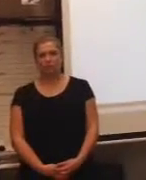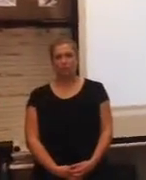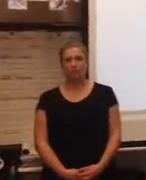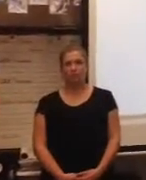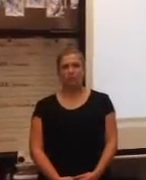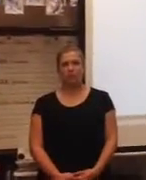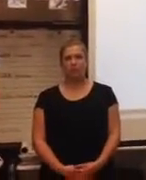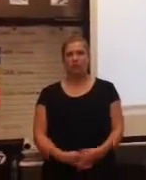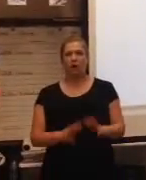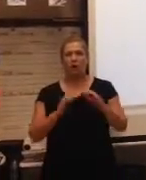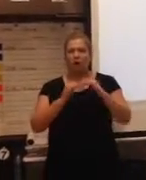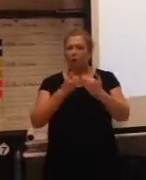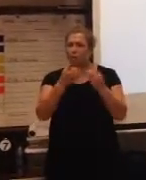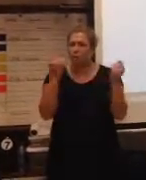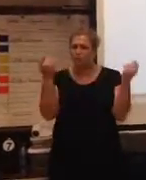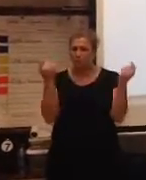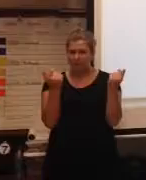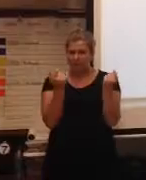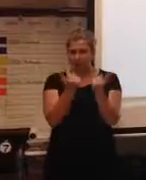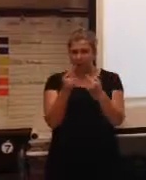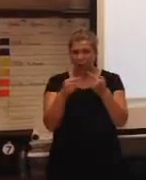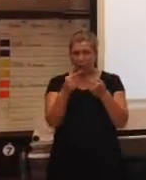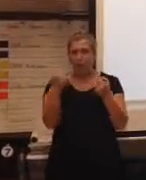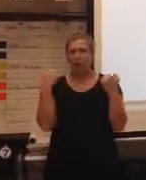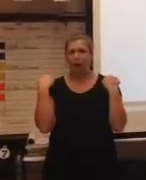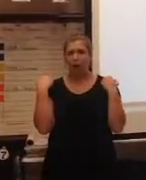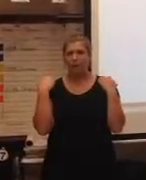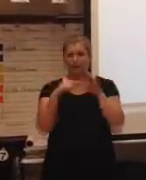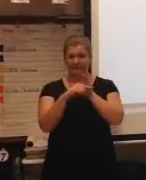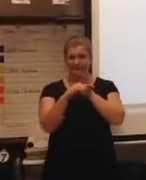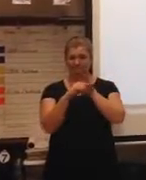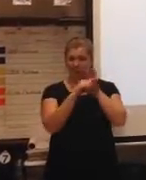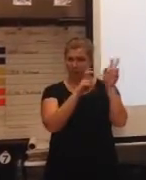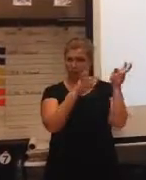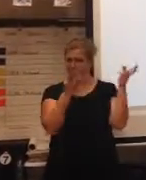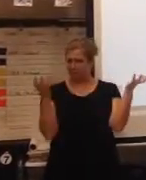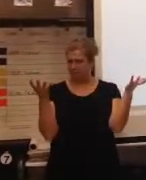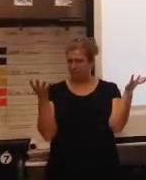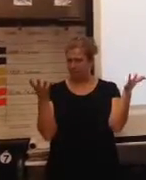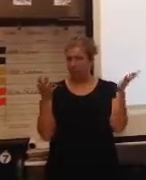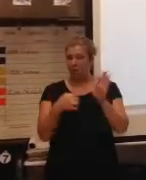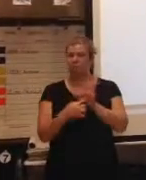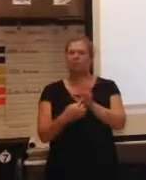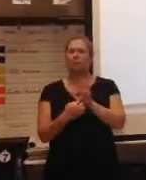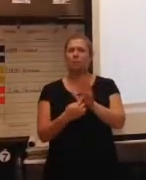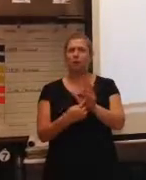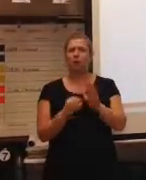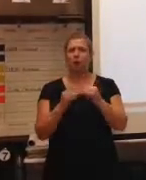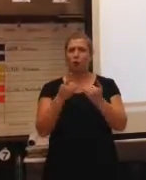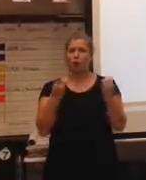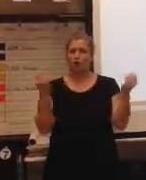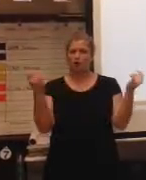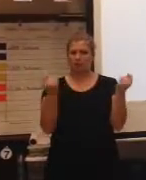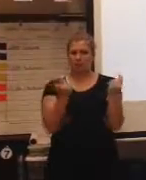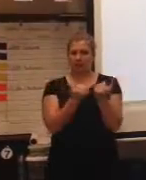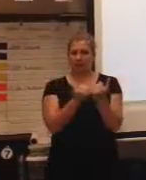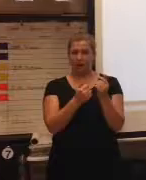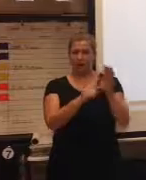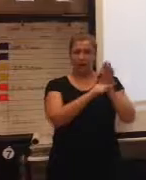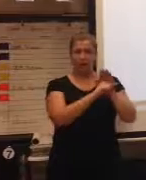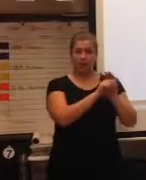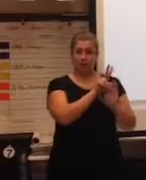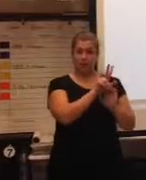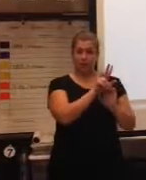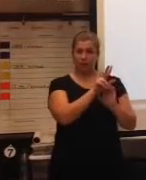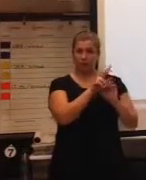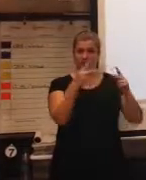you simplify when there is a negative term? For example, how do you simplify negative 3 times the